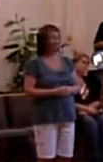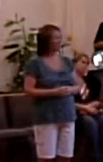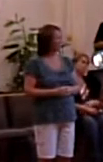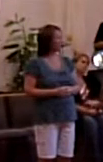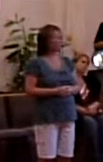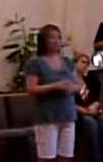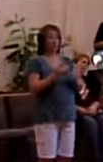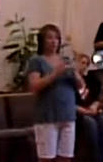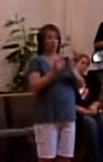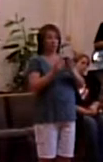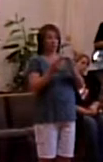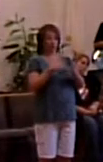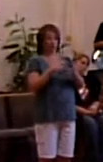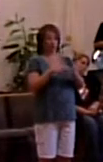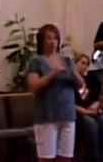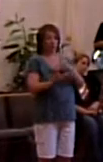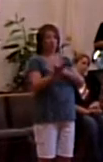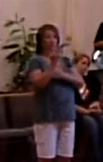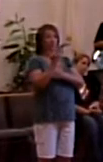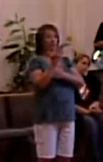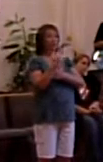Scripture reading this morning